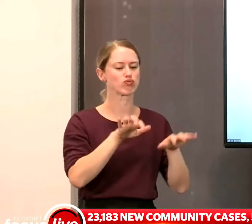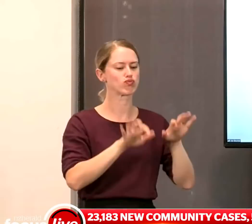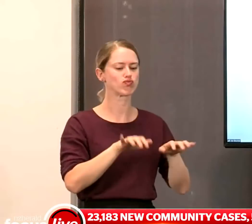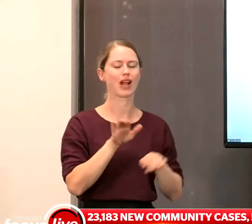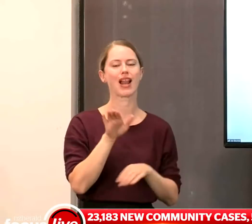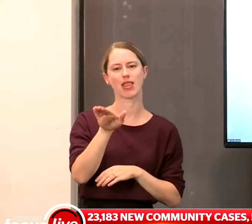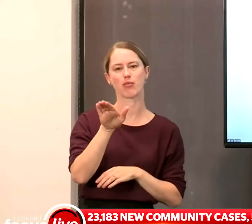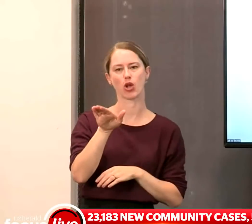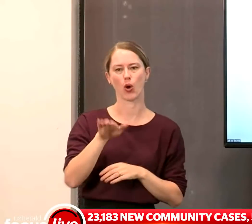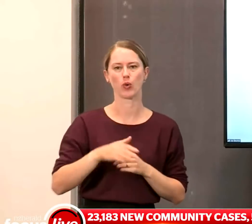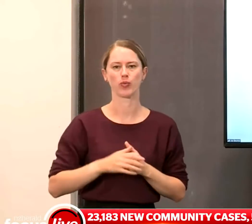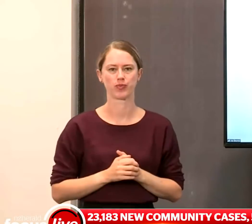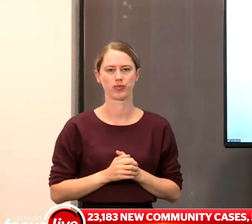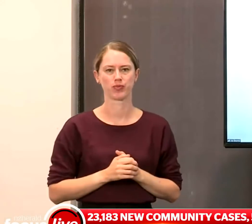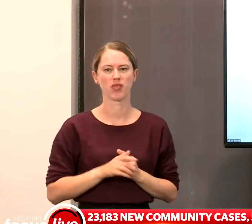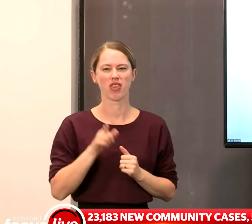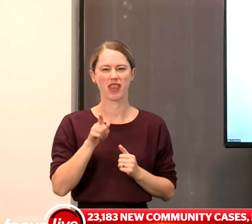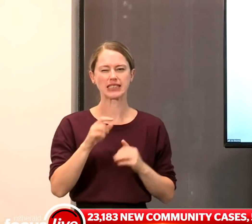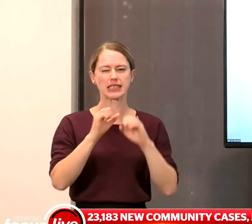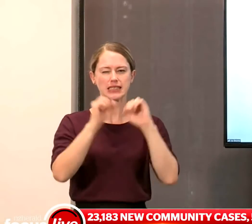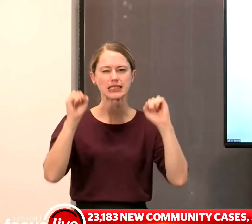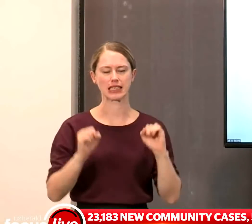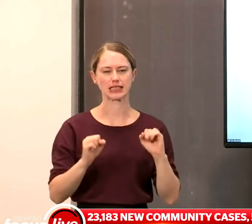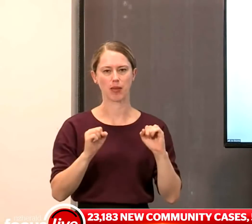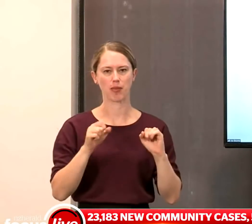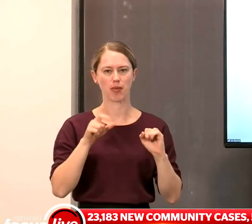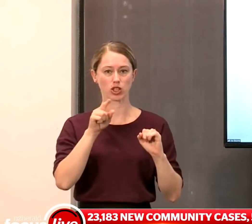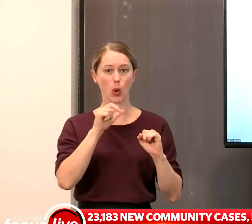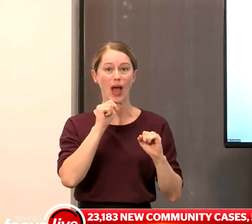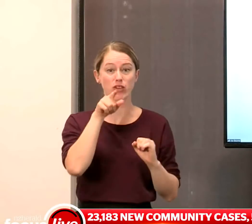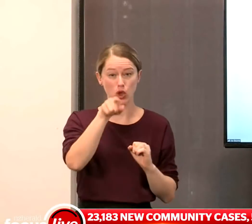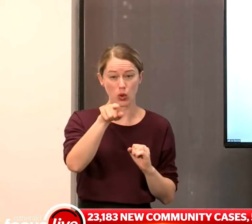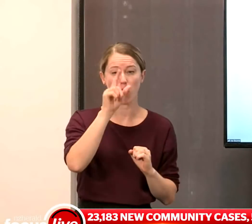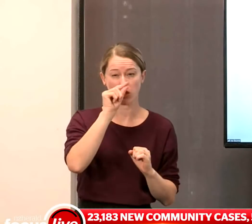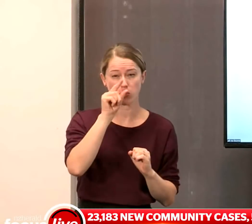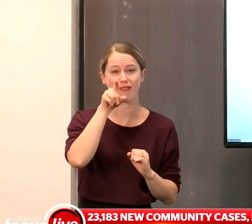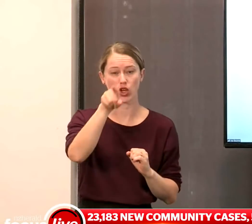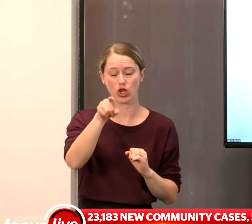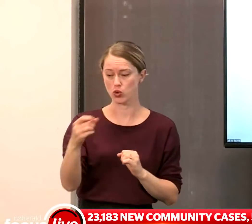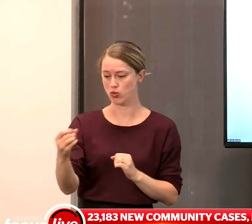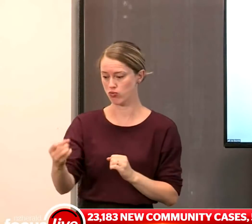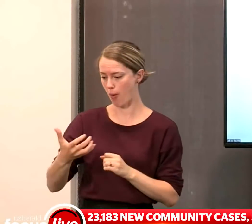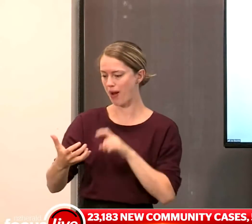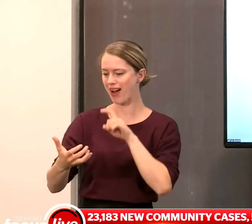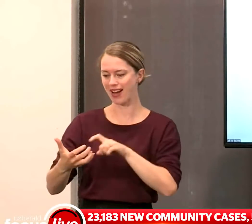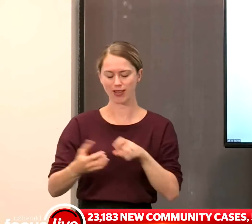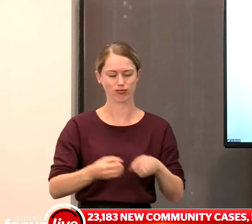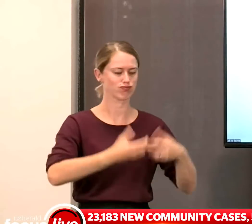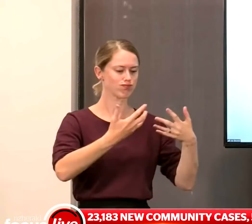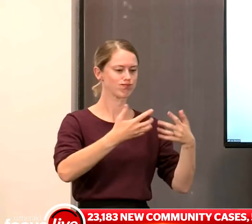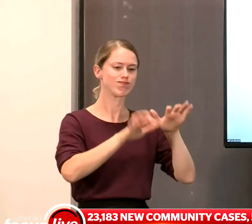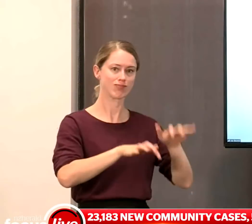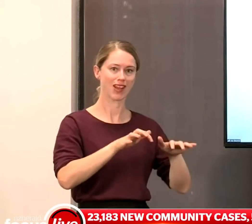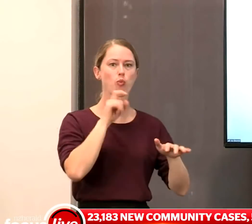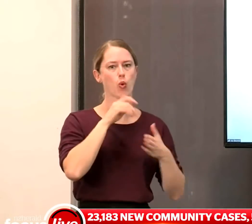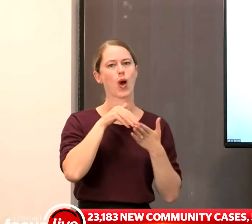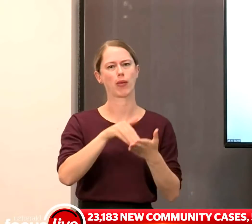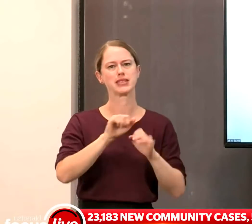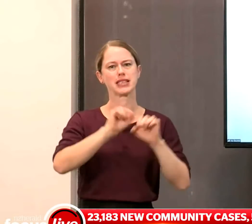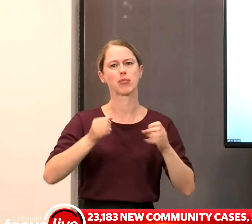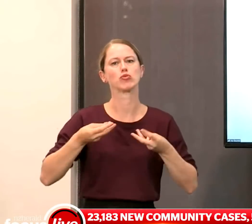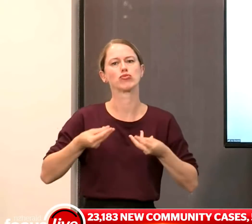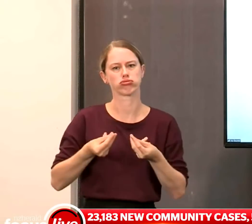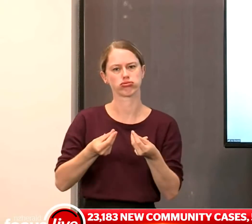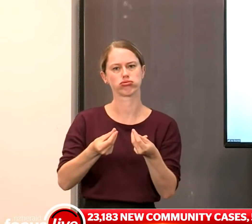make contact and make sure people are safe. So all of those actions really do help the system to work effectively.